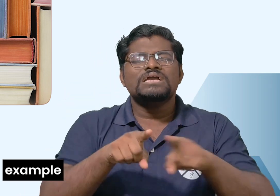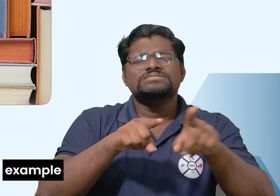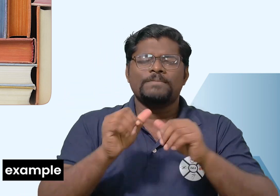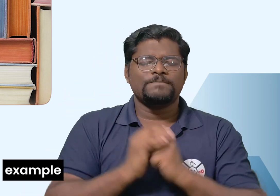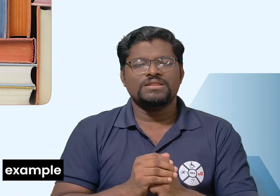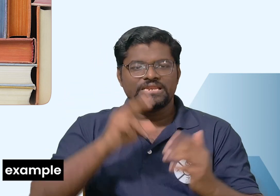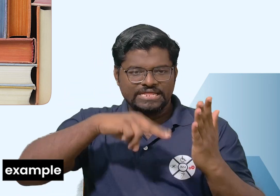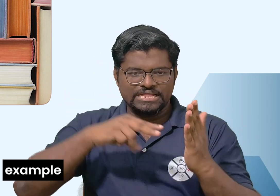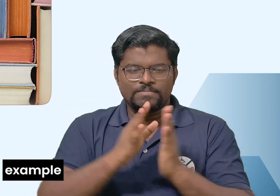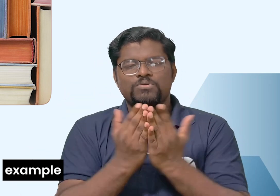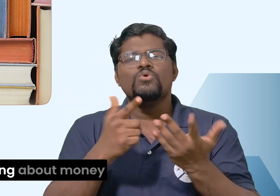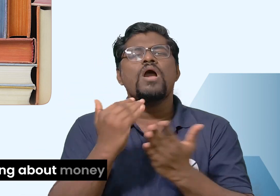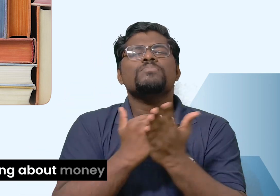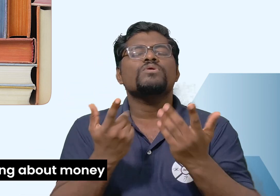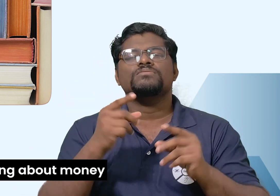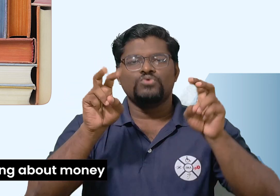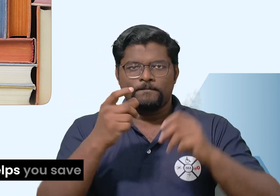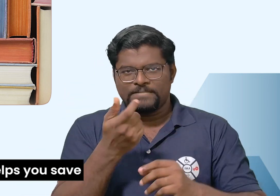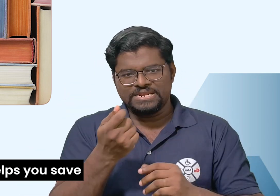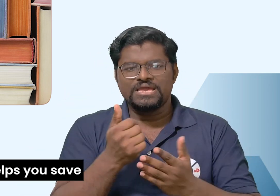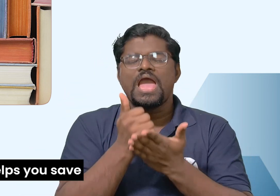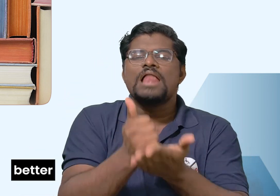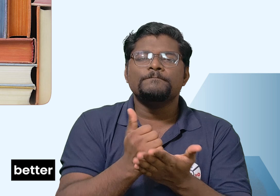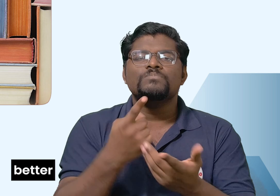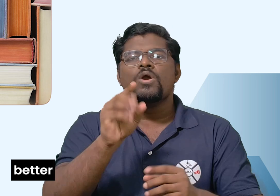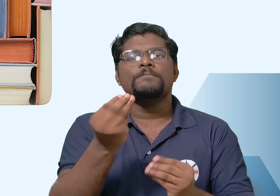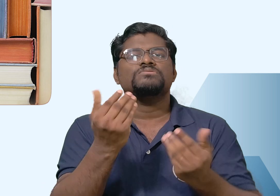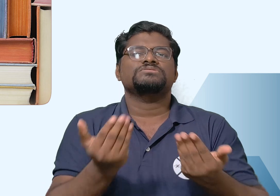Example. Reading about money helps you save better.